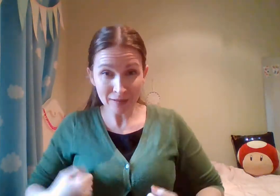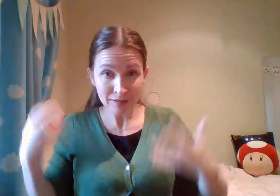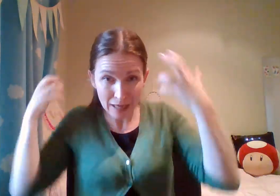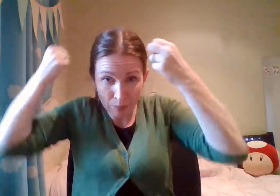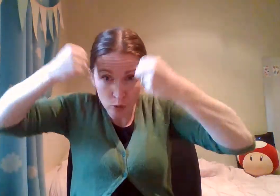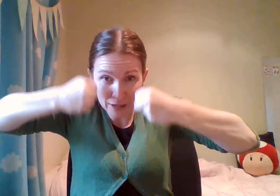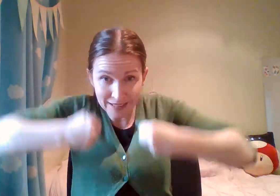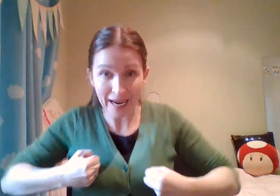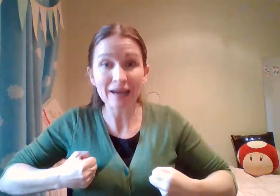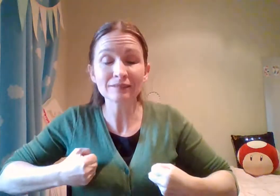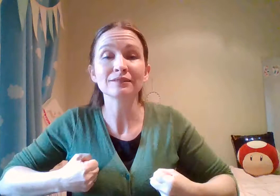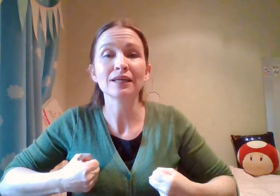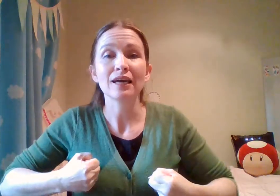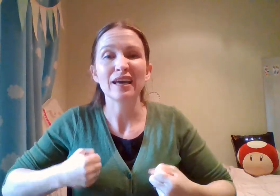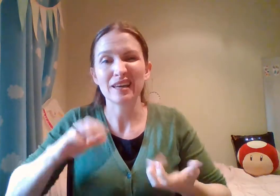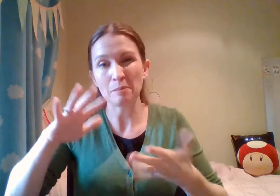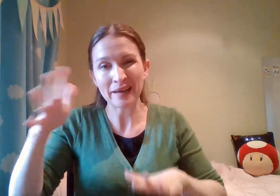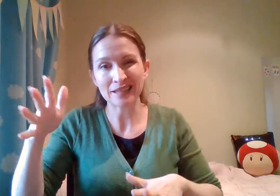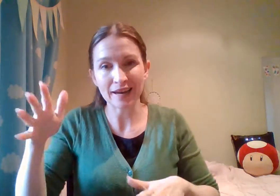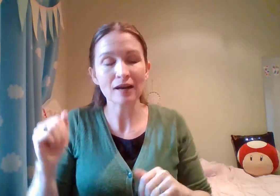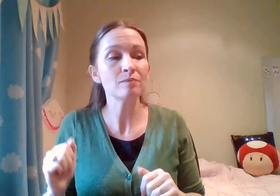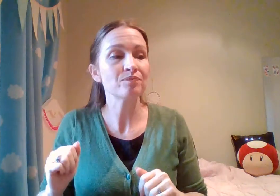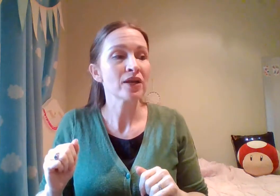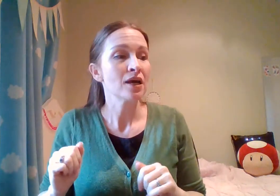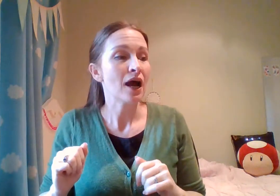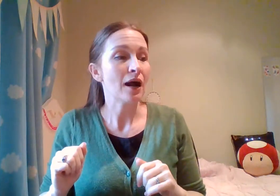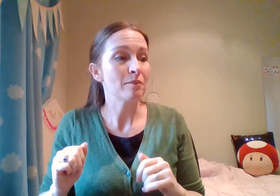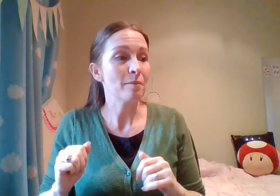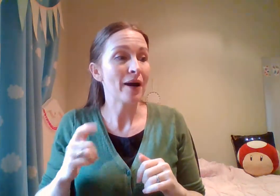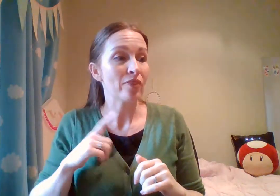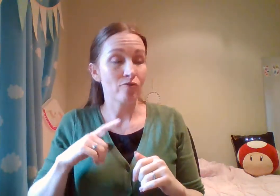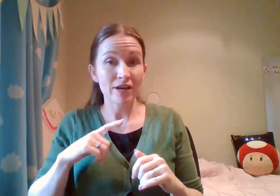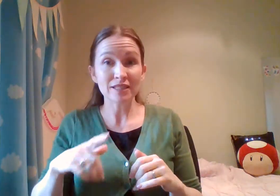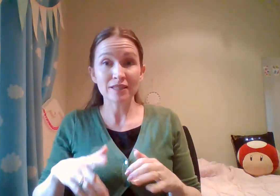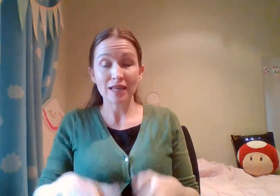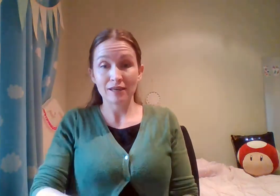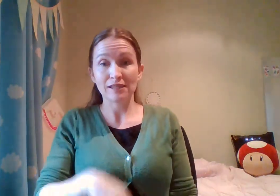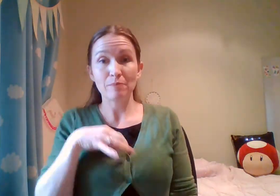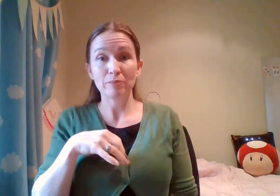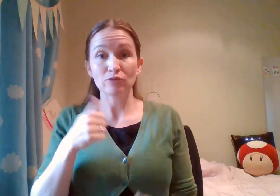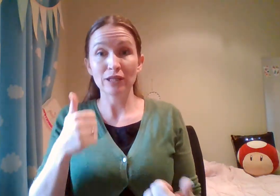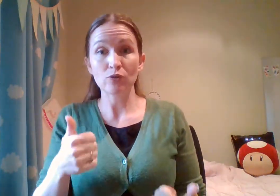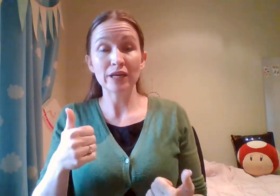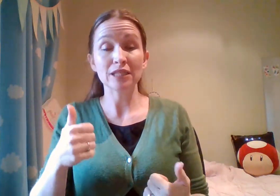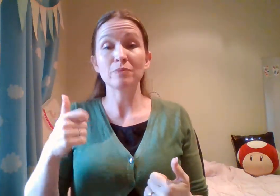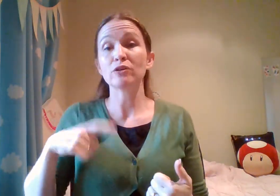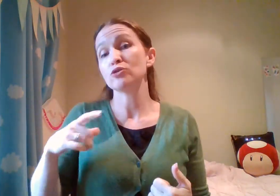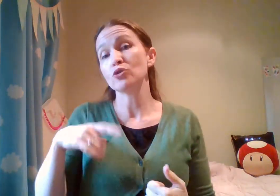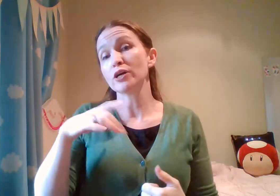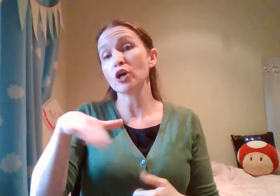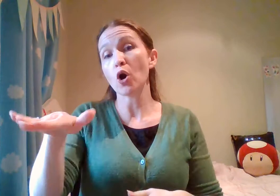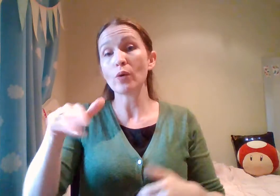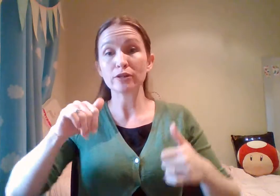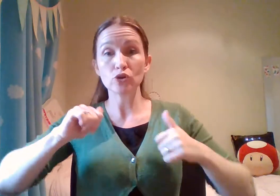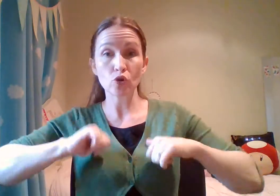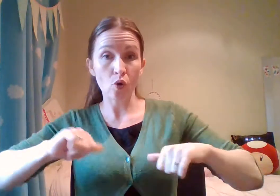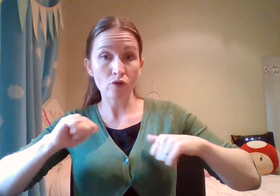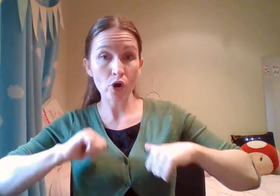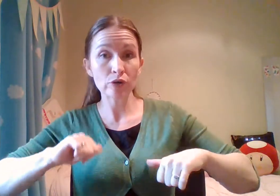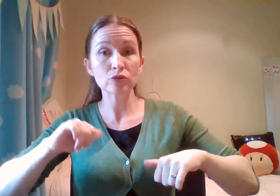and pull it down, it can mess that up. But the reason that zip-up's really good is because you can go and do your rehearsal